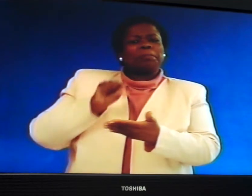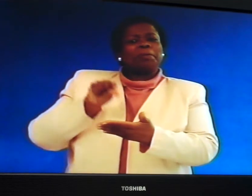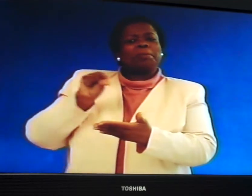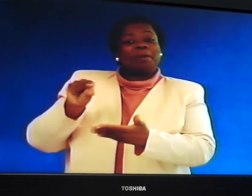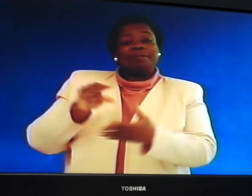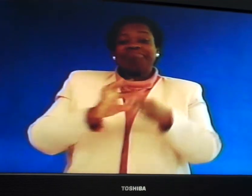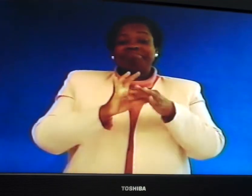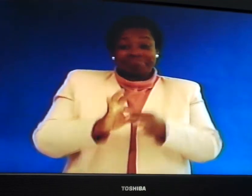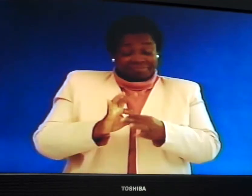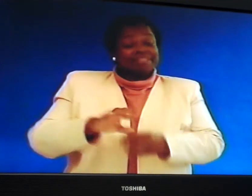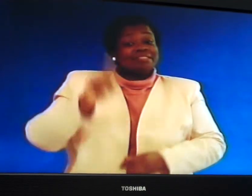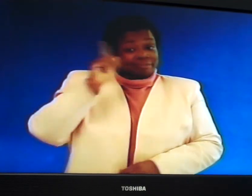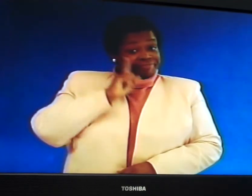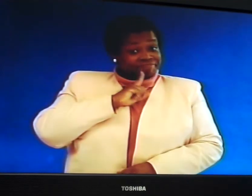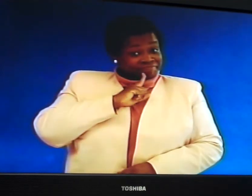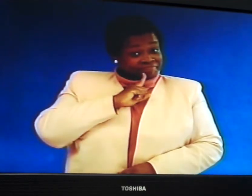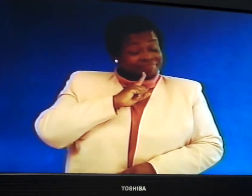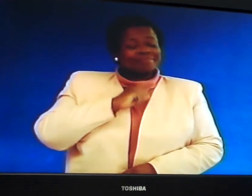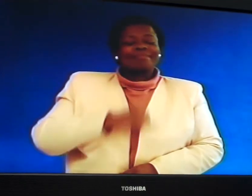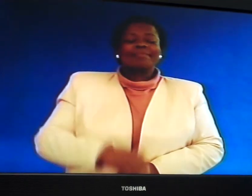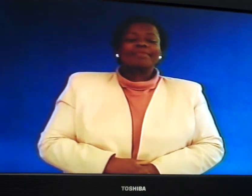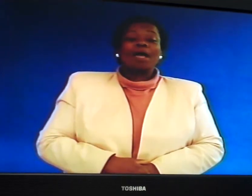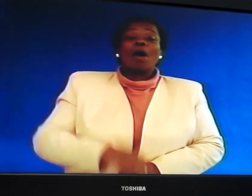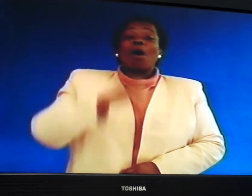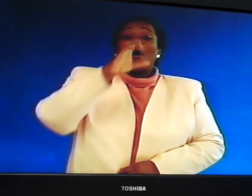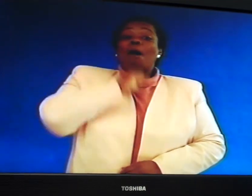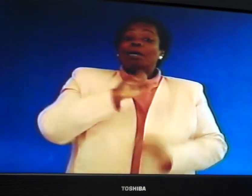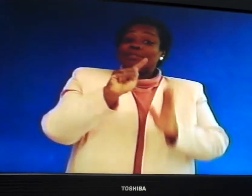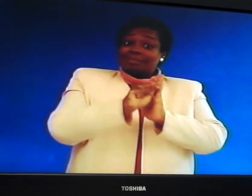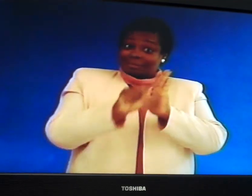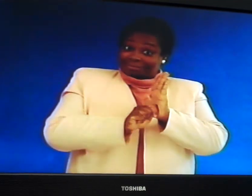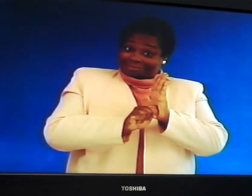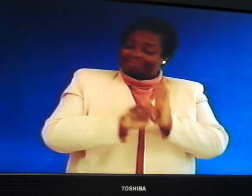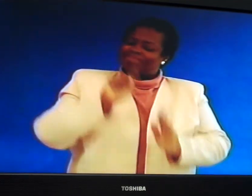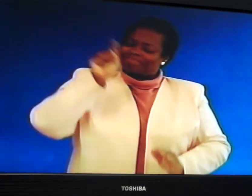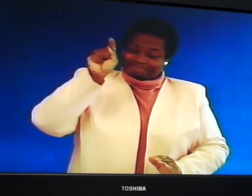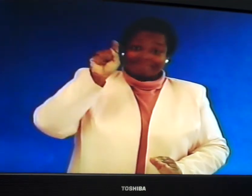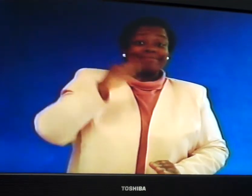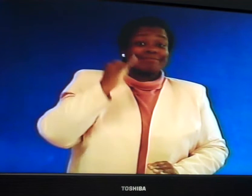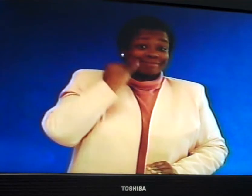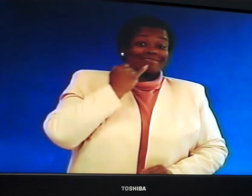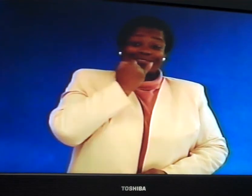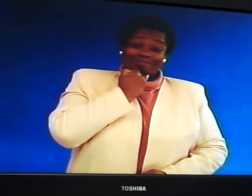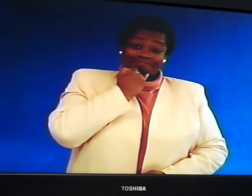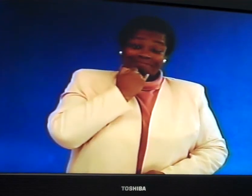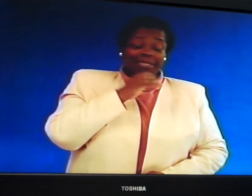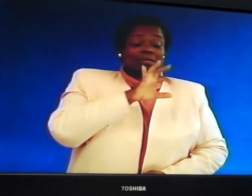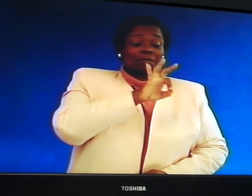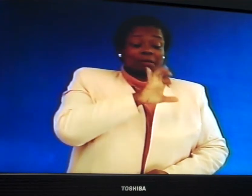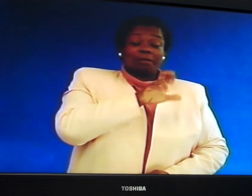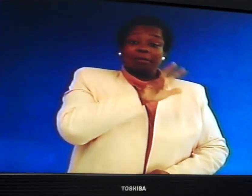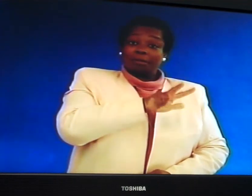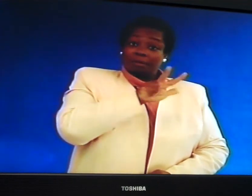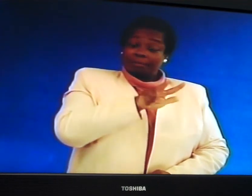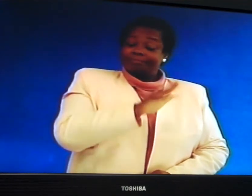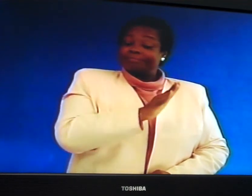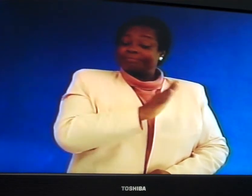Old Testaments. We'll pick out maybe some few areas about the deaf. Now, the Old Testament